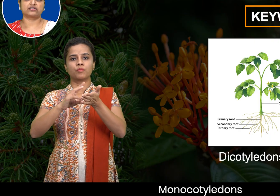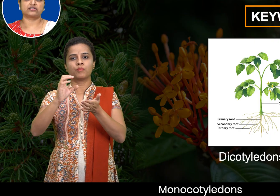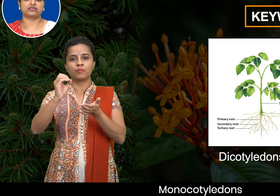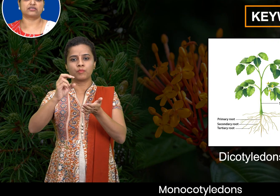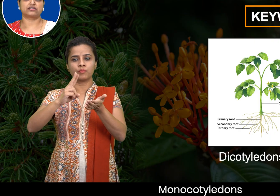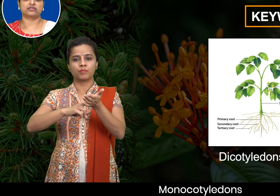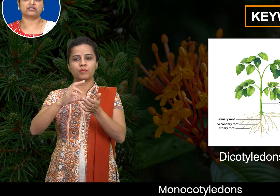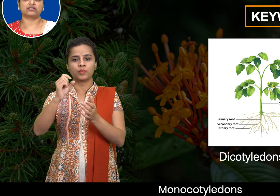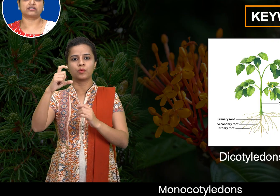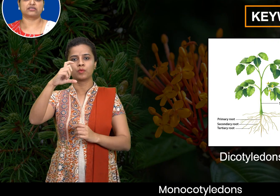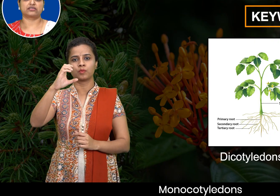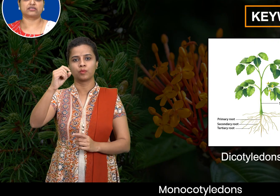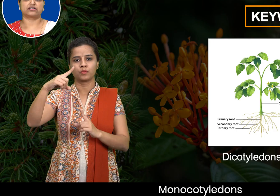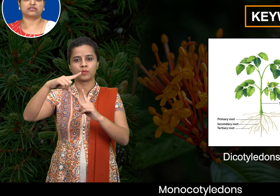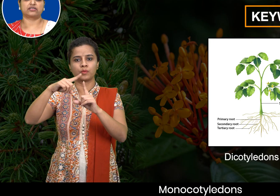monocotyledons,